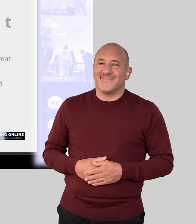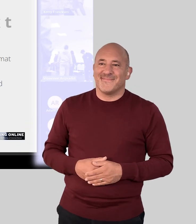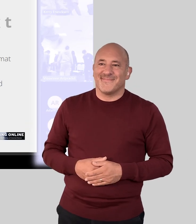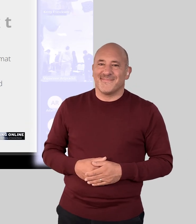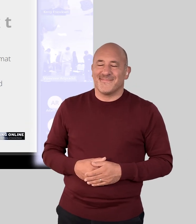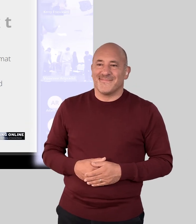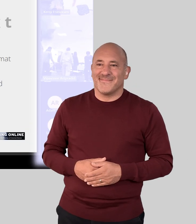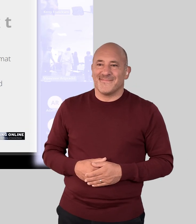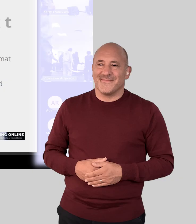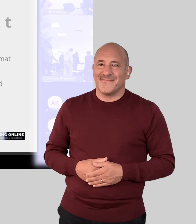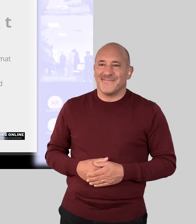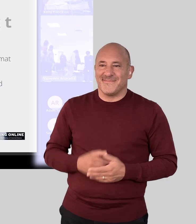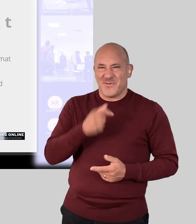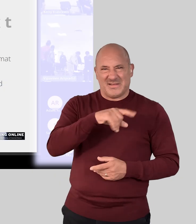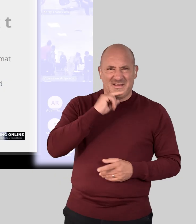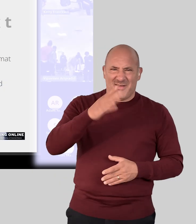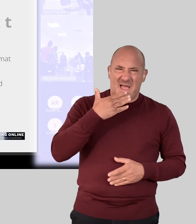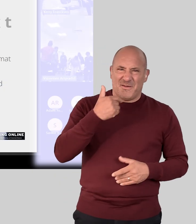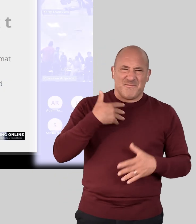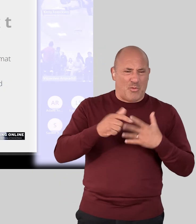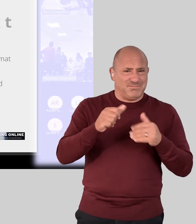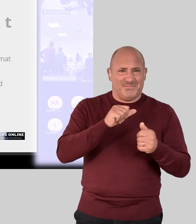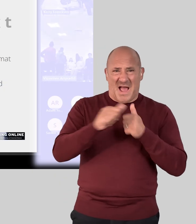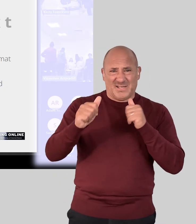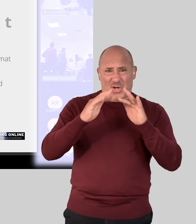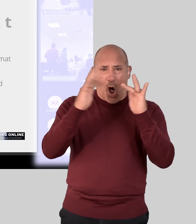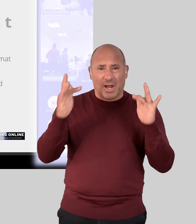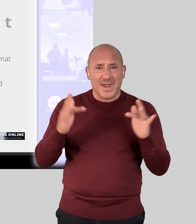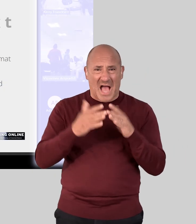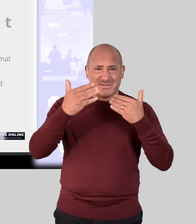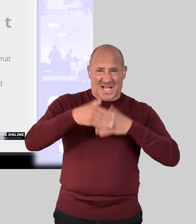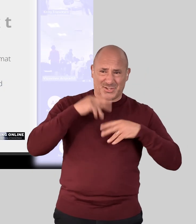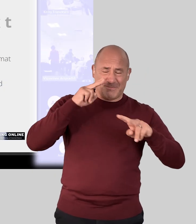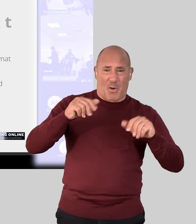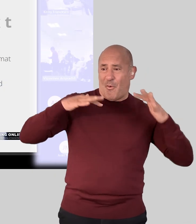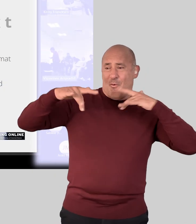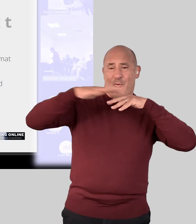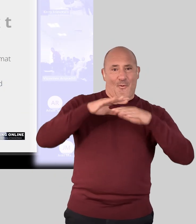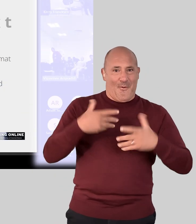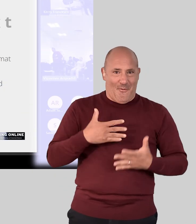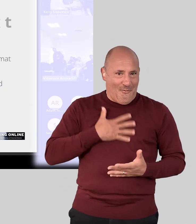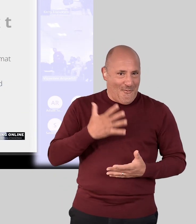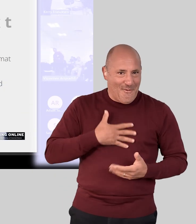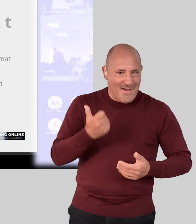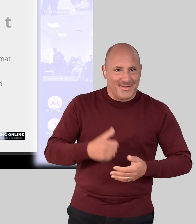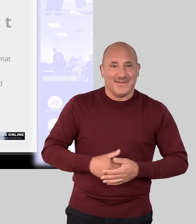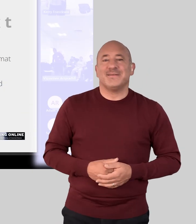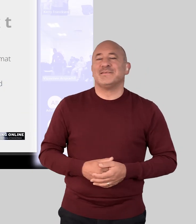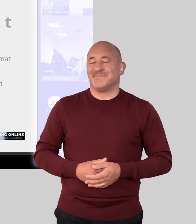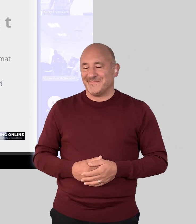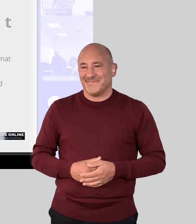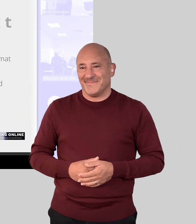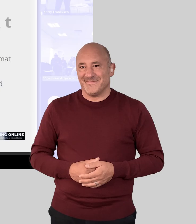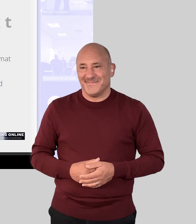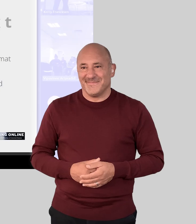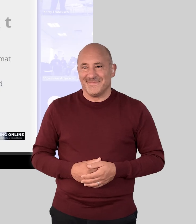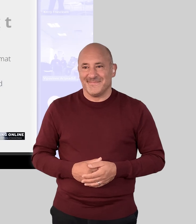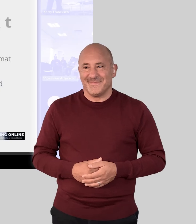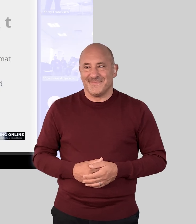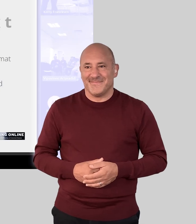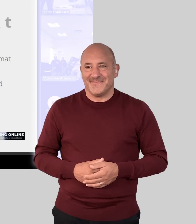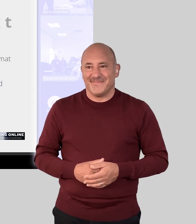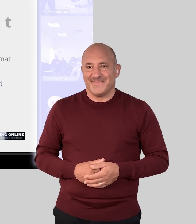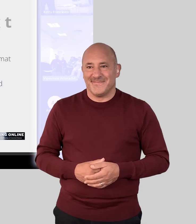that to bring that in. Saskia says that was the vibiest online session I've seen participated